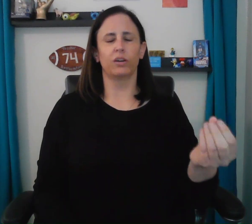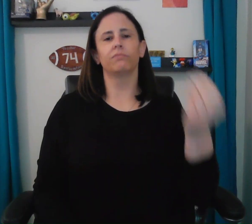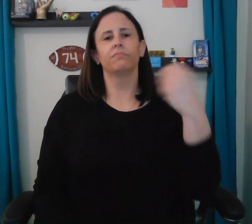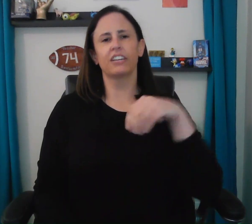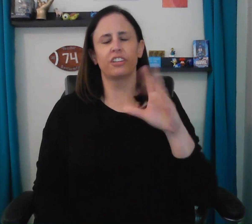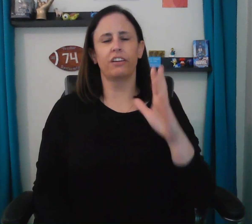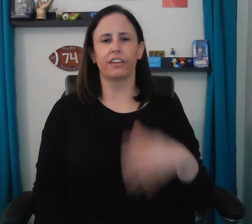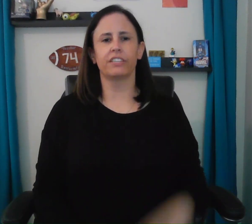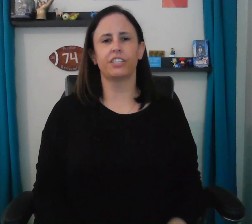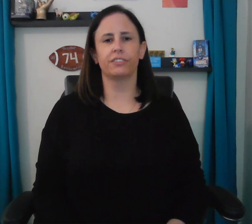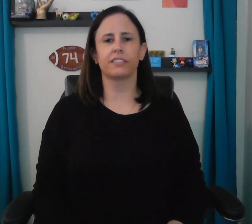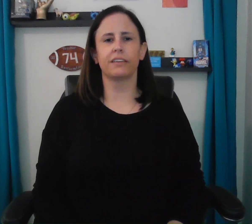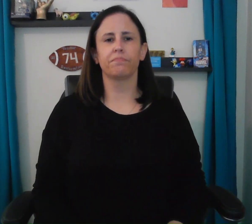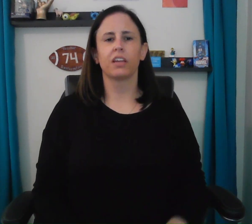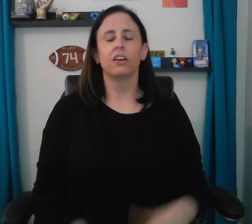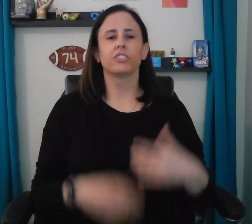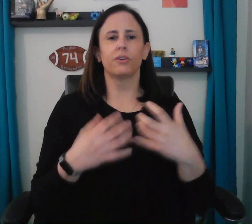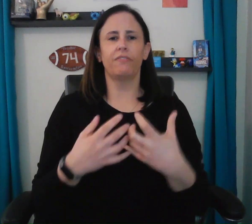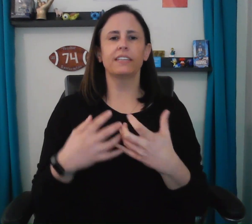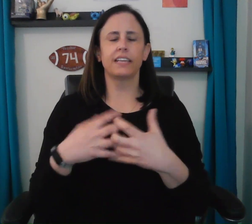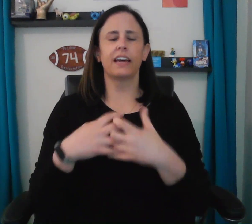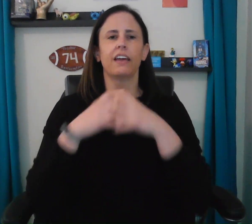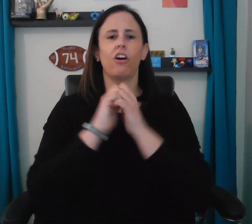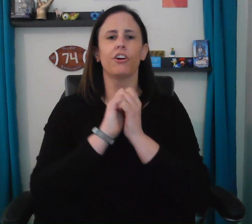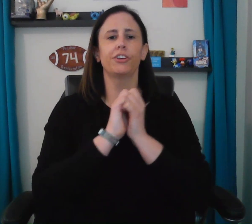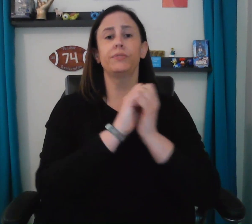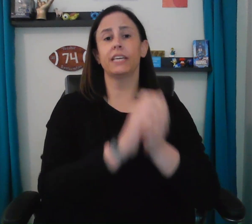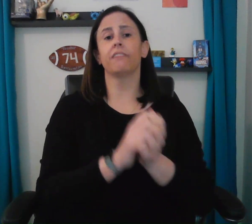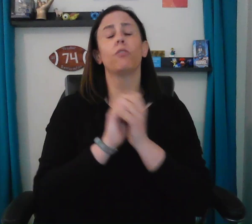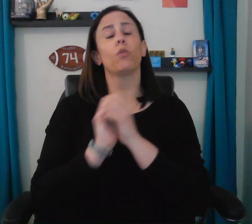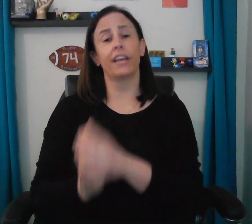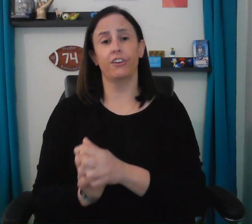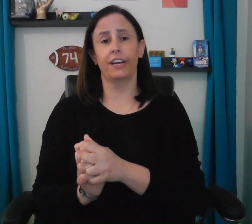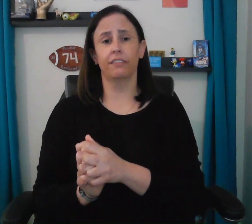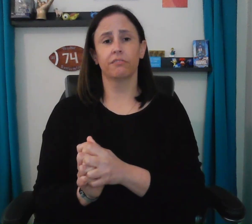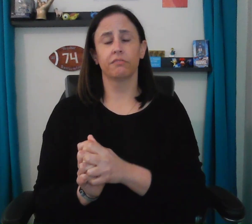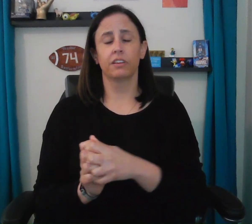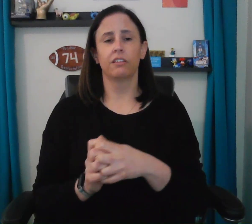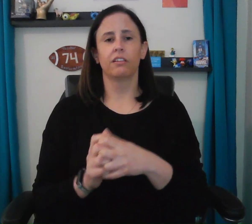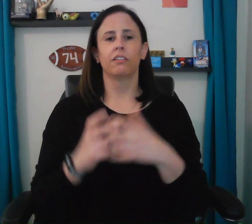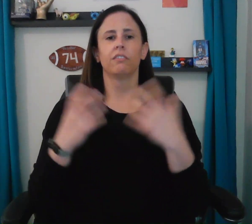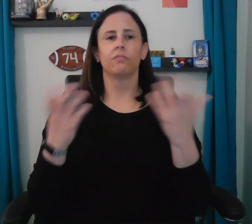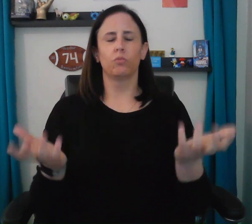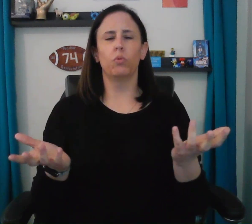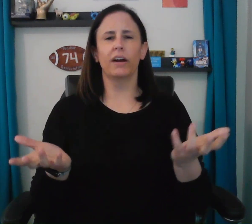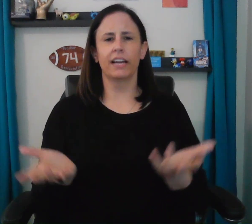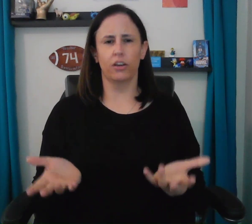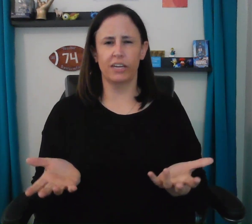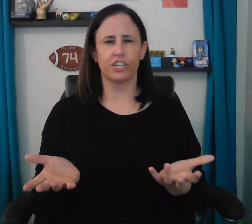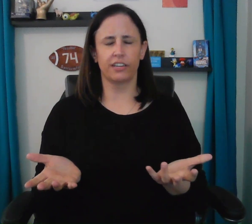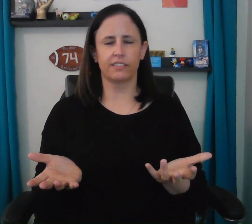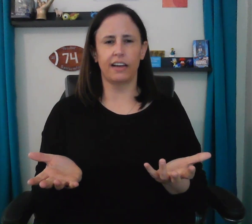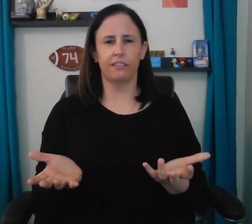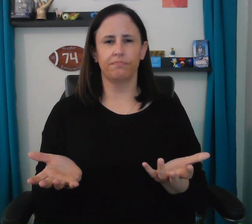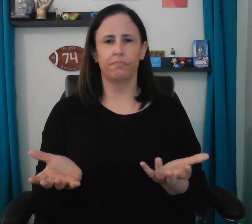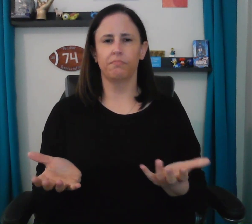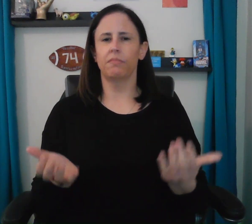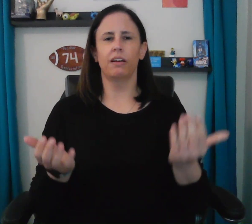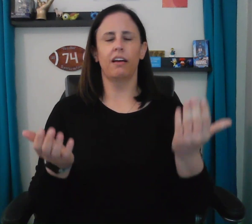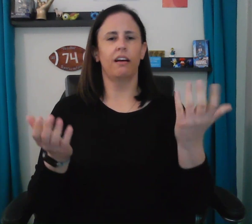Well, actually, I'll give it to you instead. So if I say, are you deaf or hearing? Well, what kind of question is that?